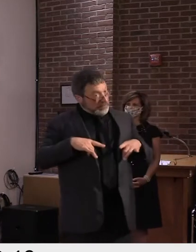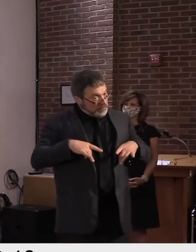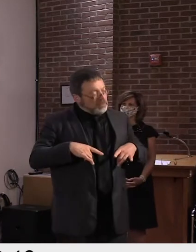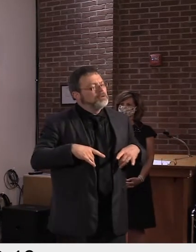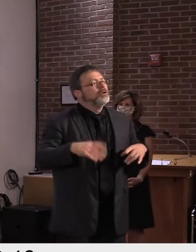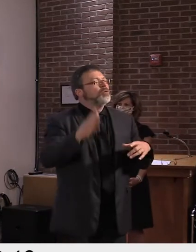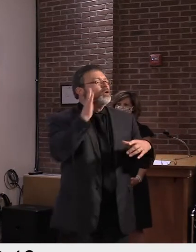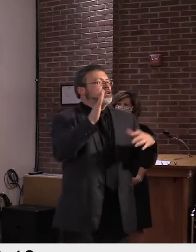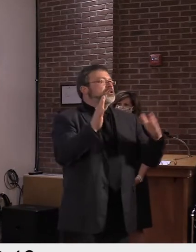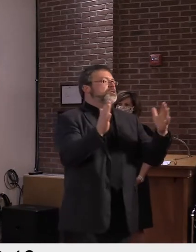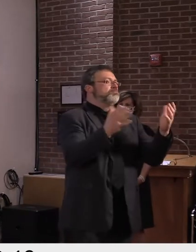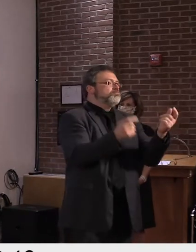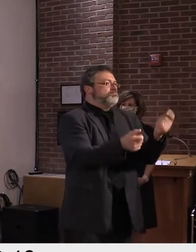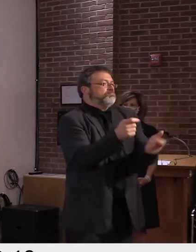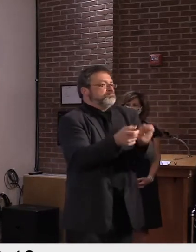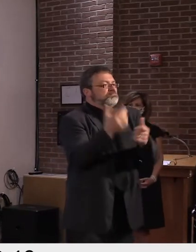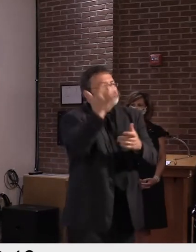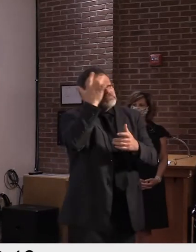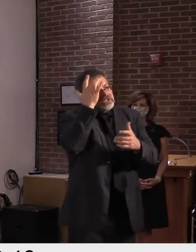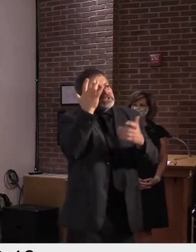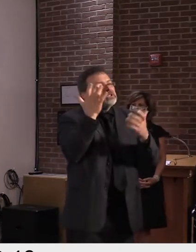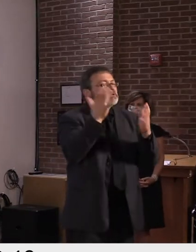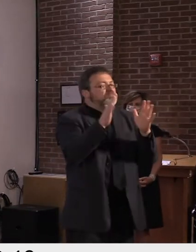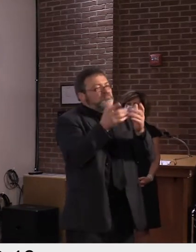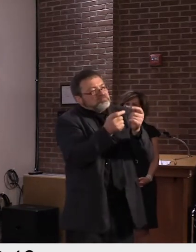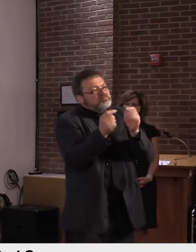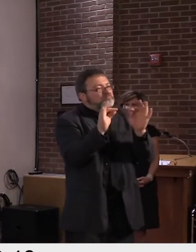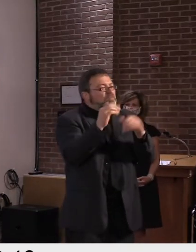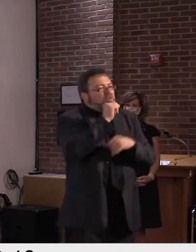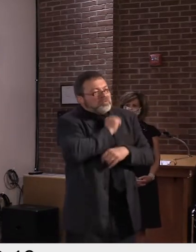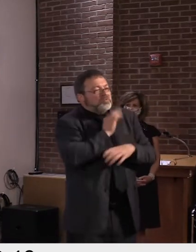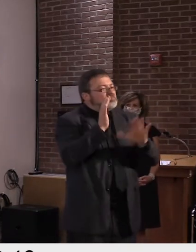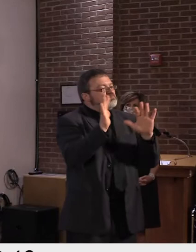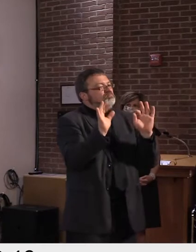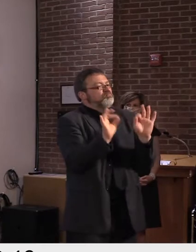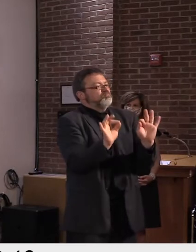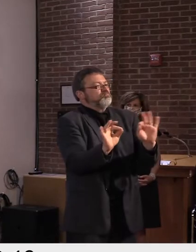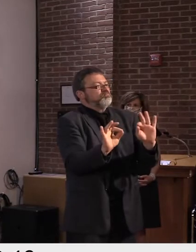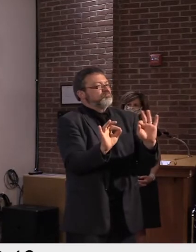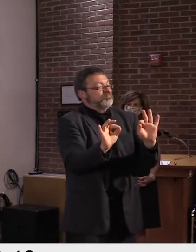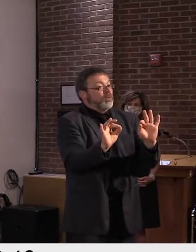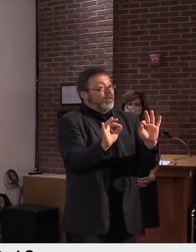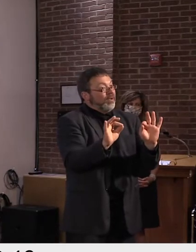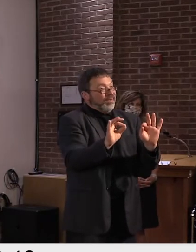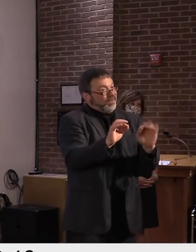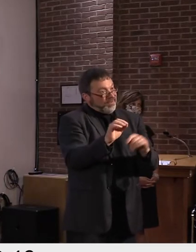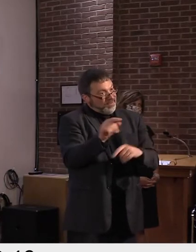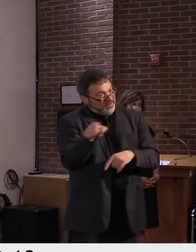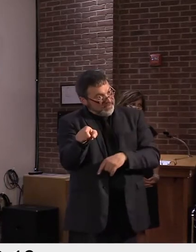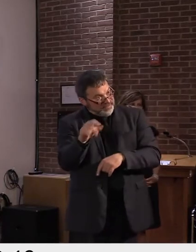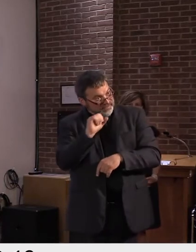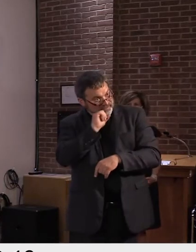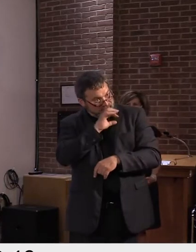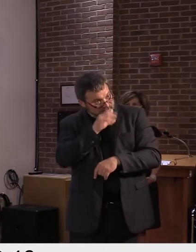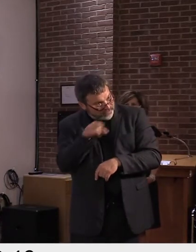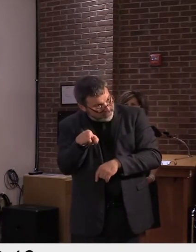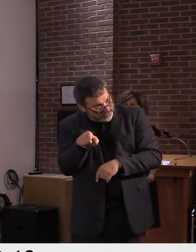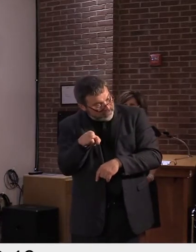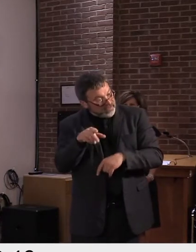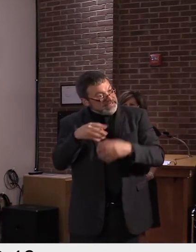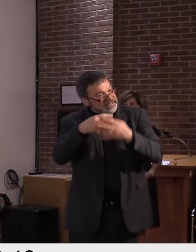pandemic will soon turn out to be like the opioid epidemic. Everyone will know a friend or a family member who was ill with